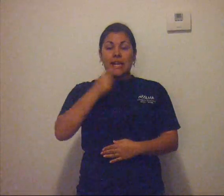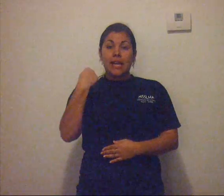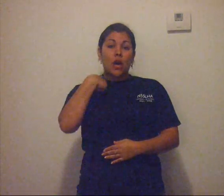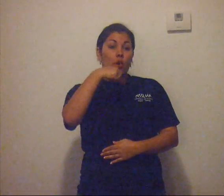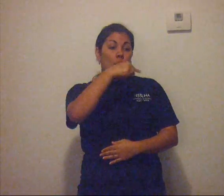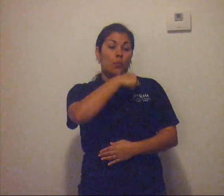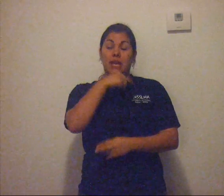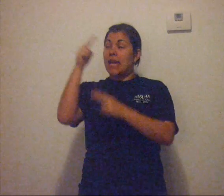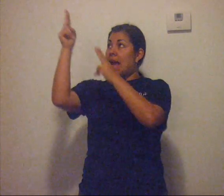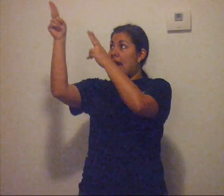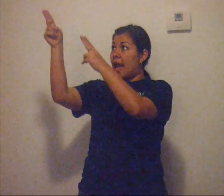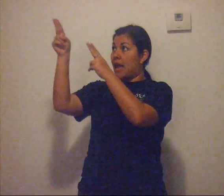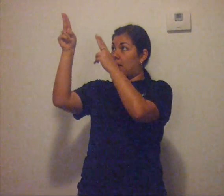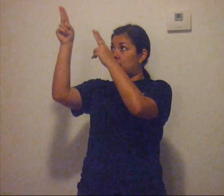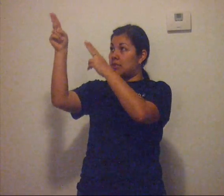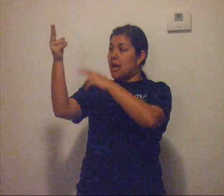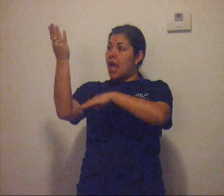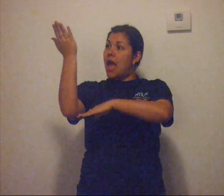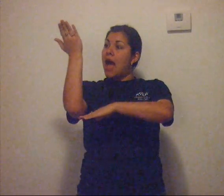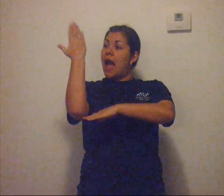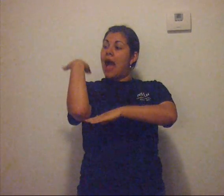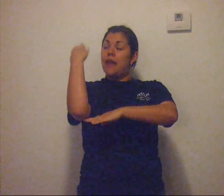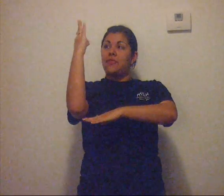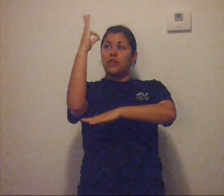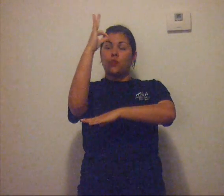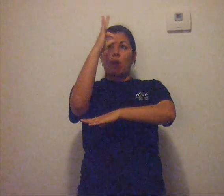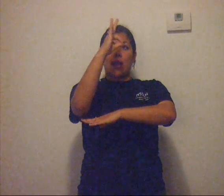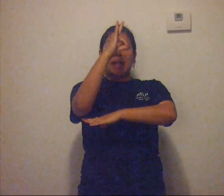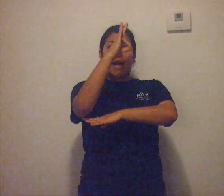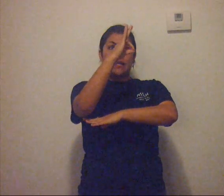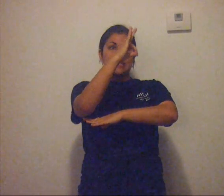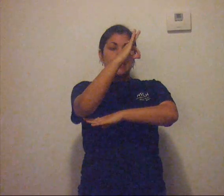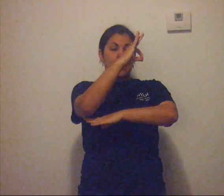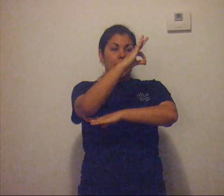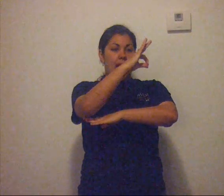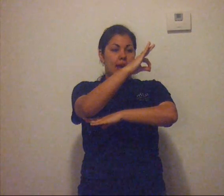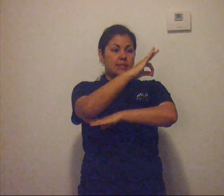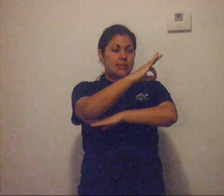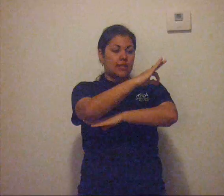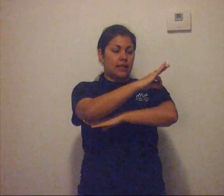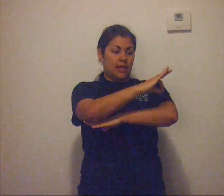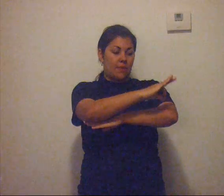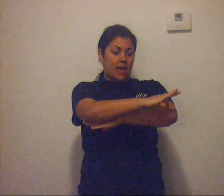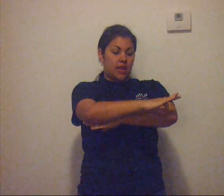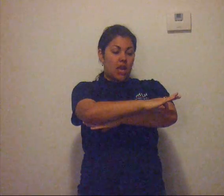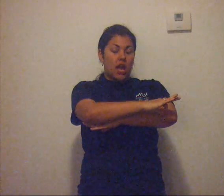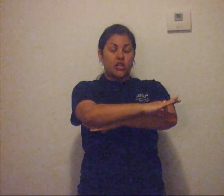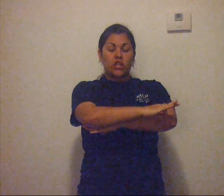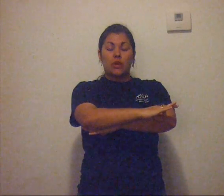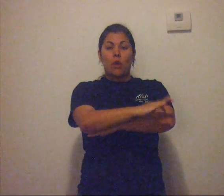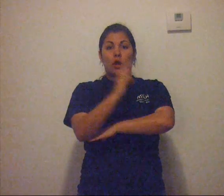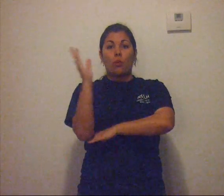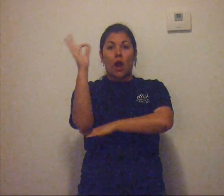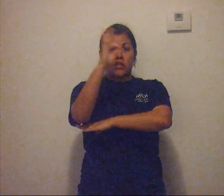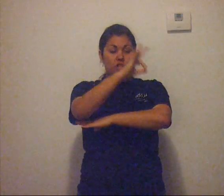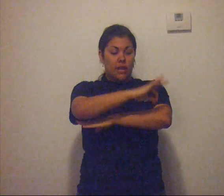proudly we hailed at the twilight's last gleaming." And you're going to want to watch your